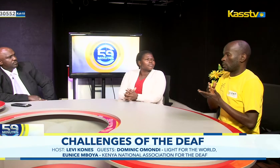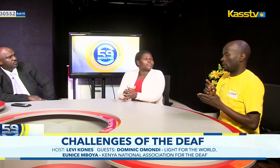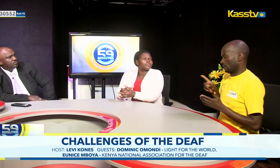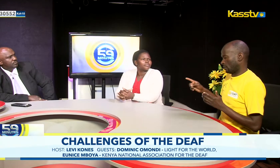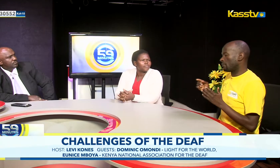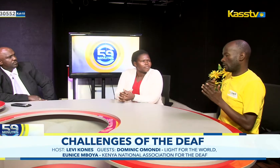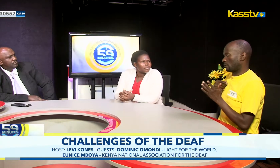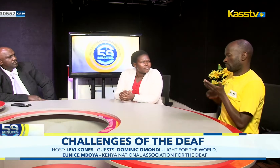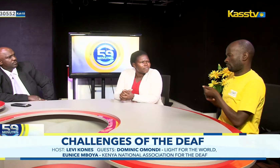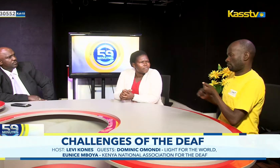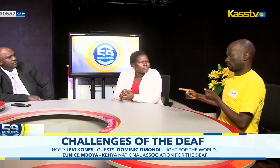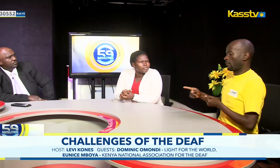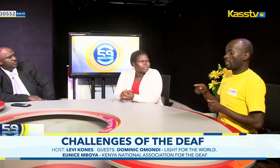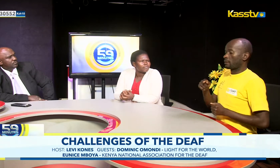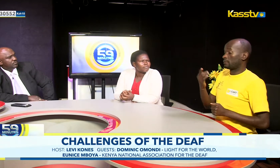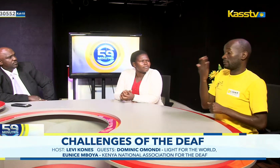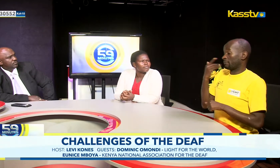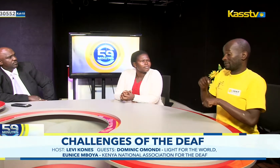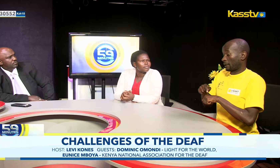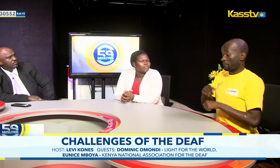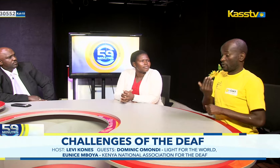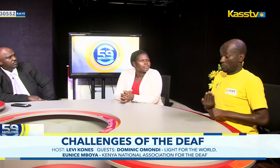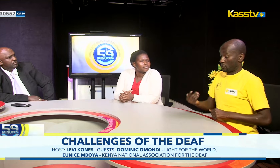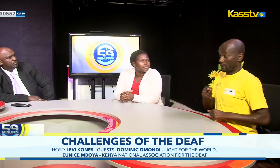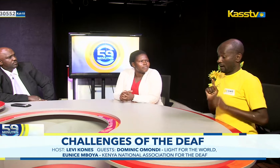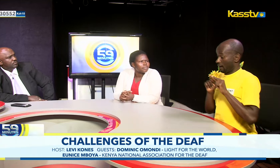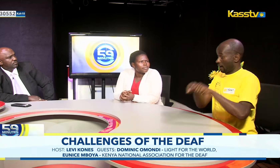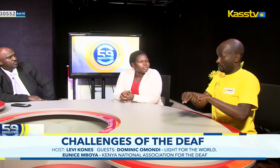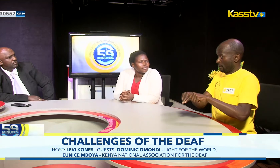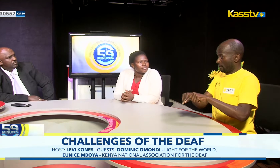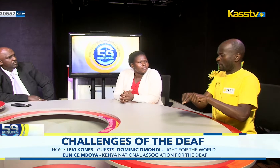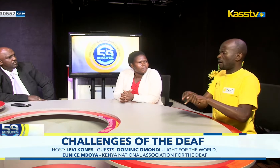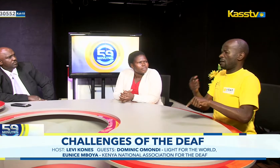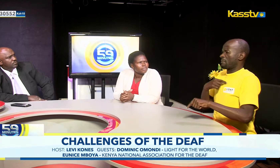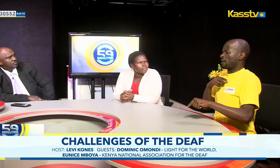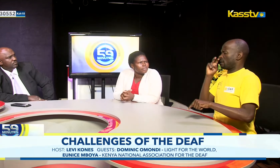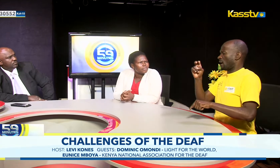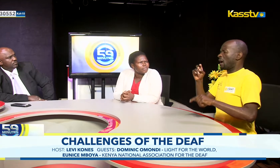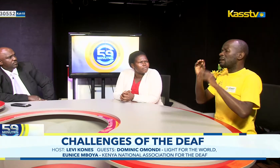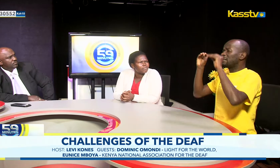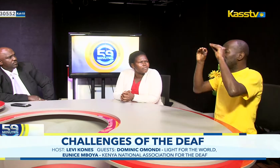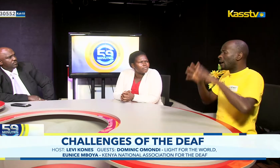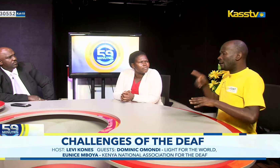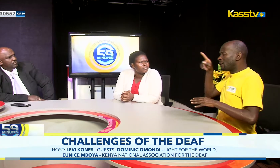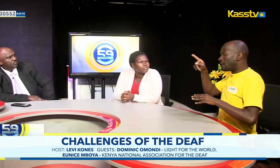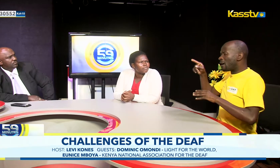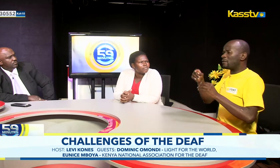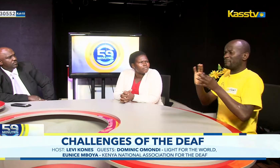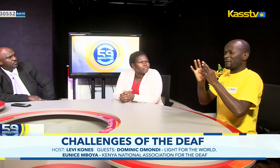On the same, I am in agreement with what Eunice just said, because